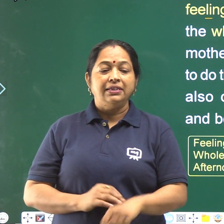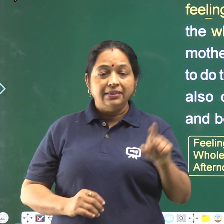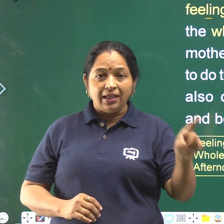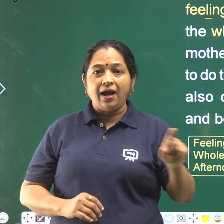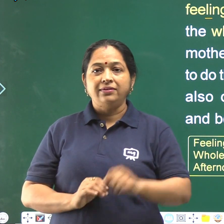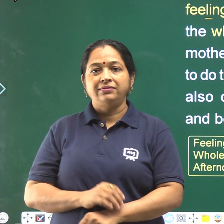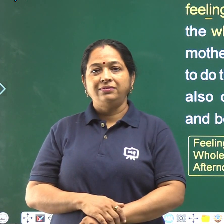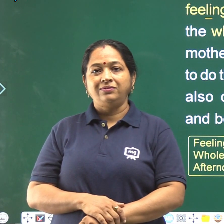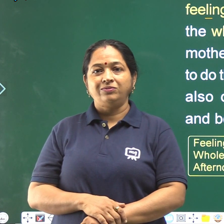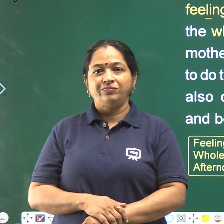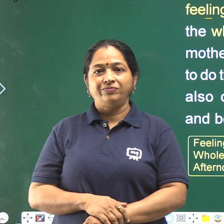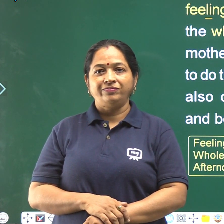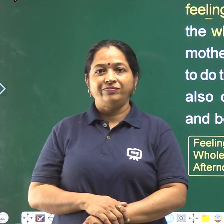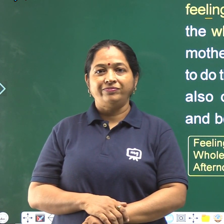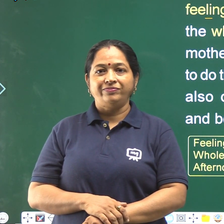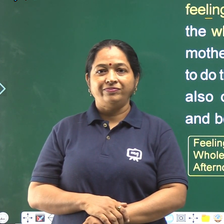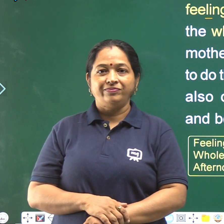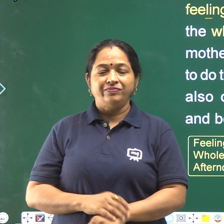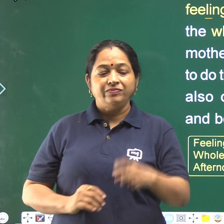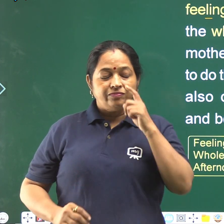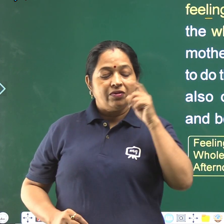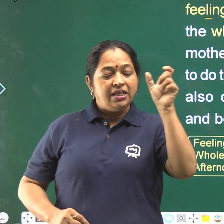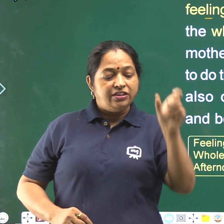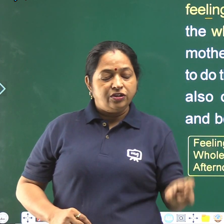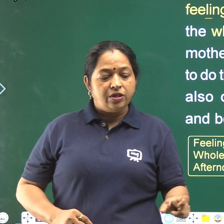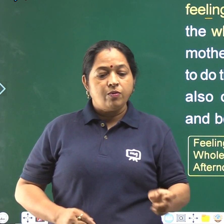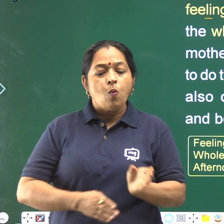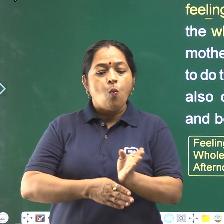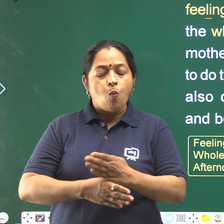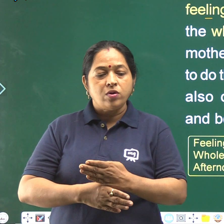that she was able to rule